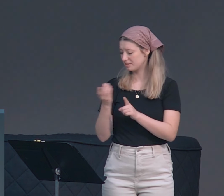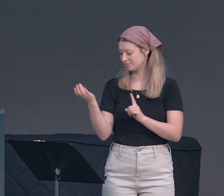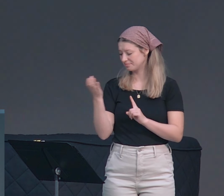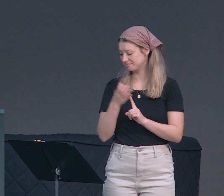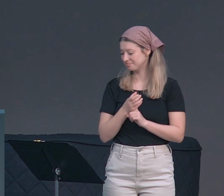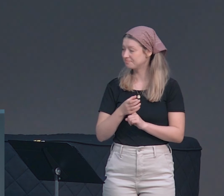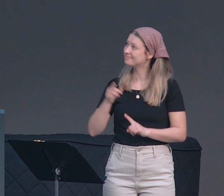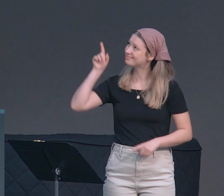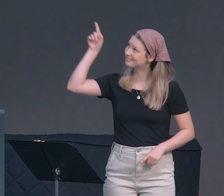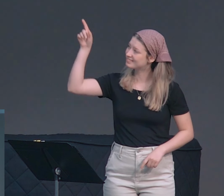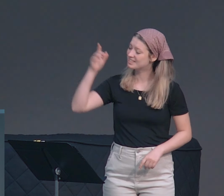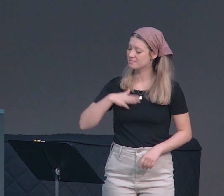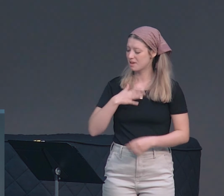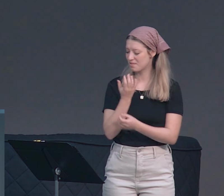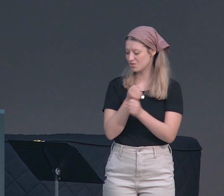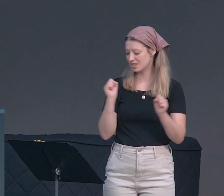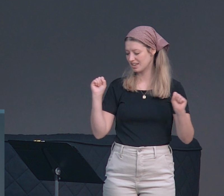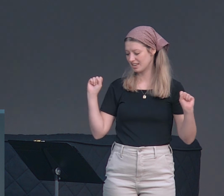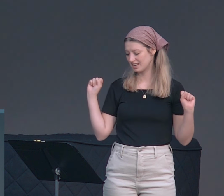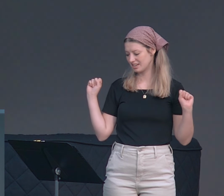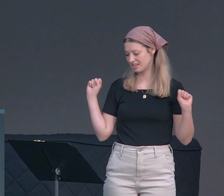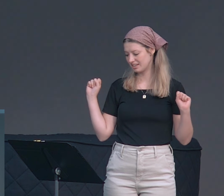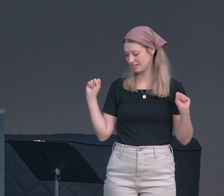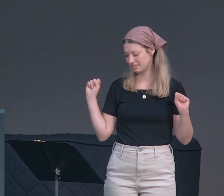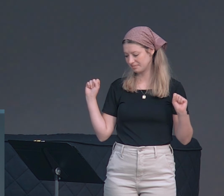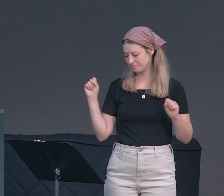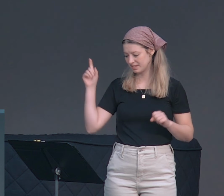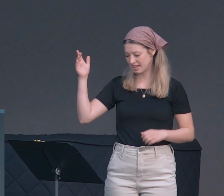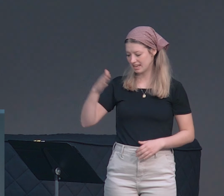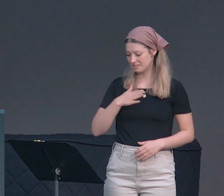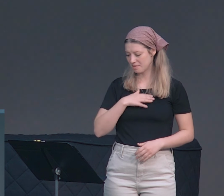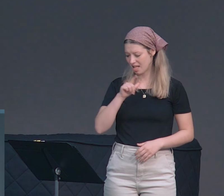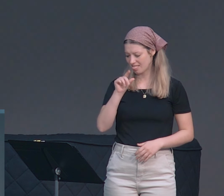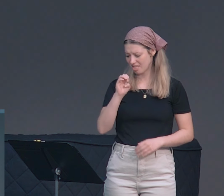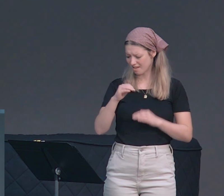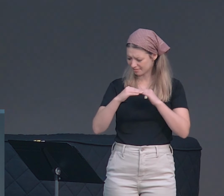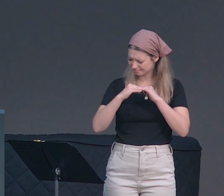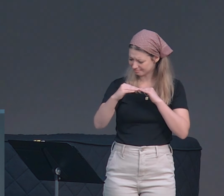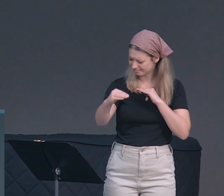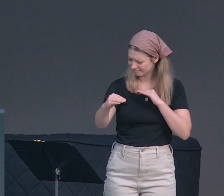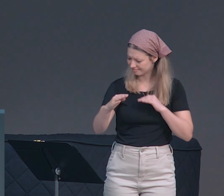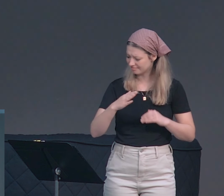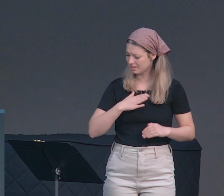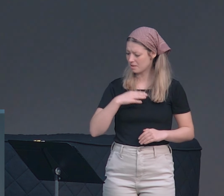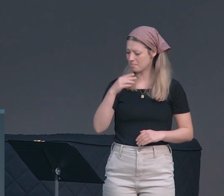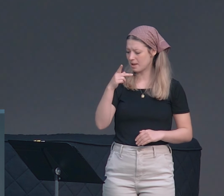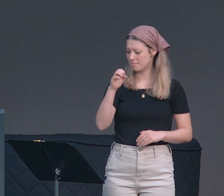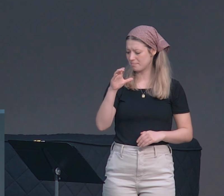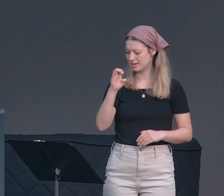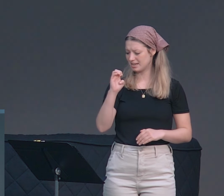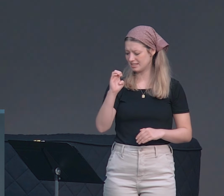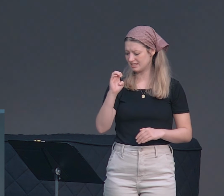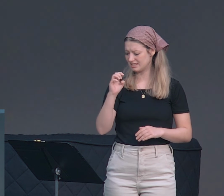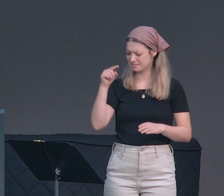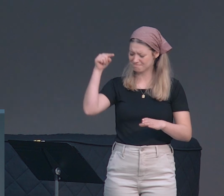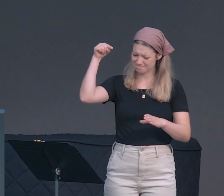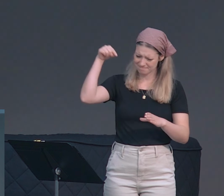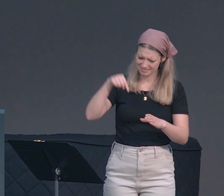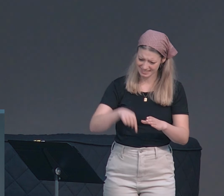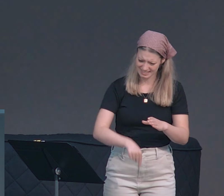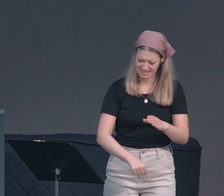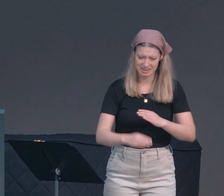my righteousness and freedom, my steadfast love, my deep